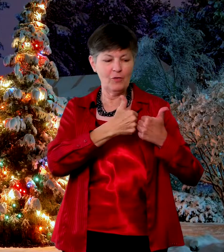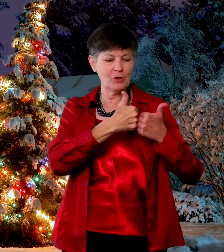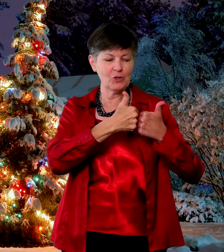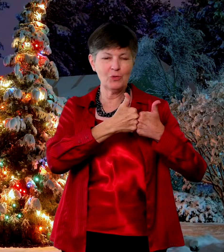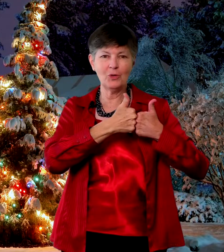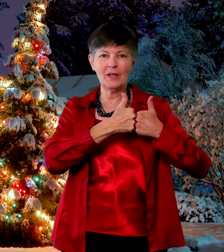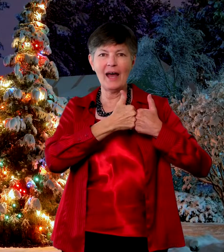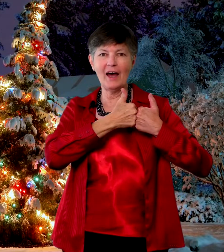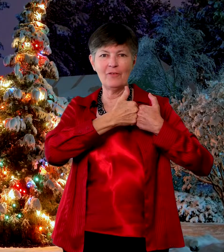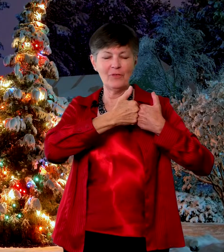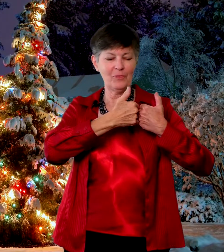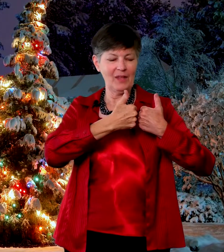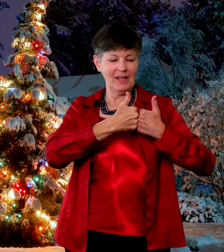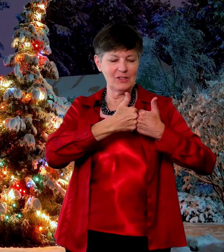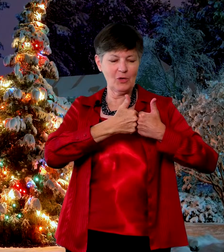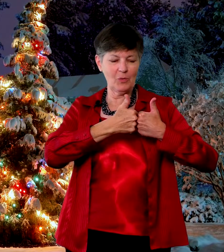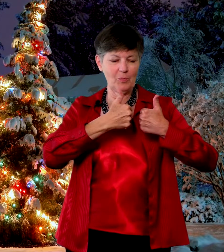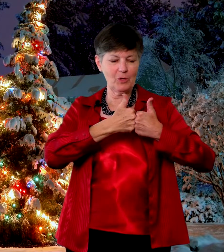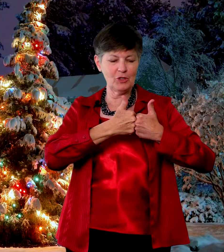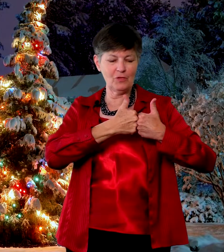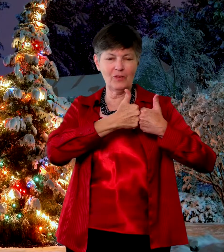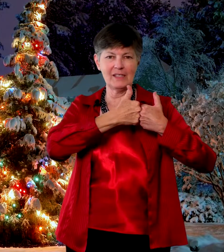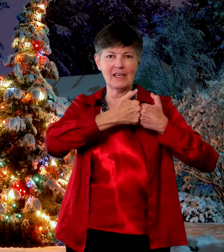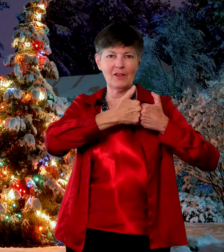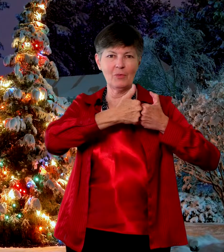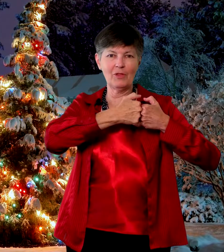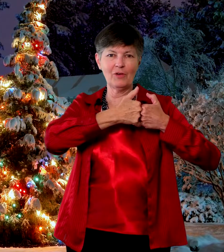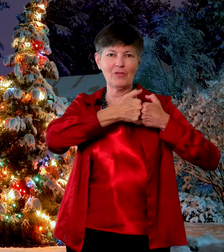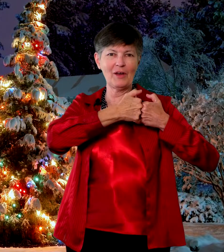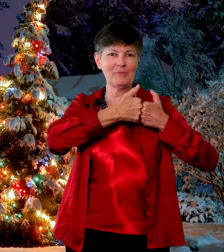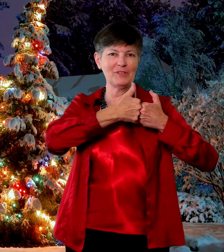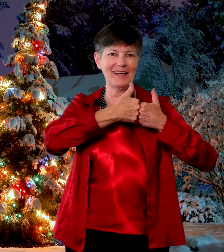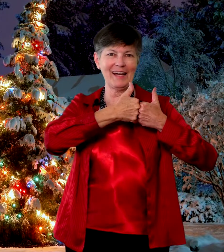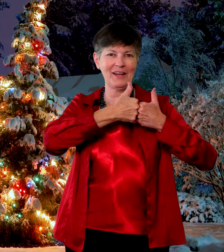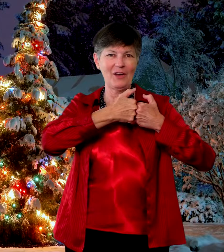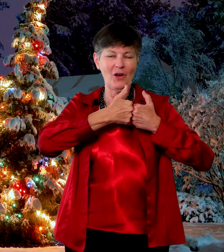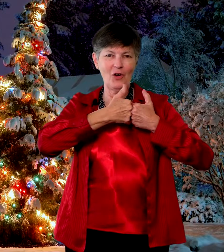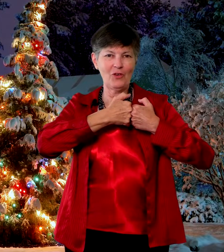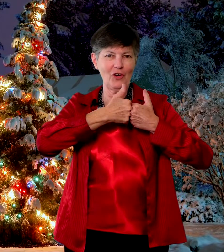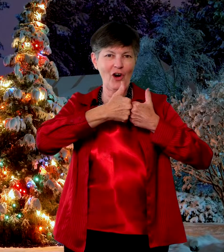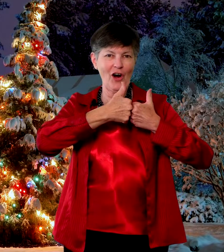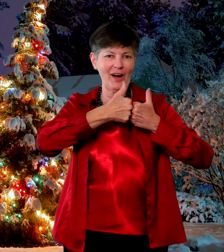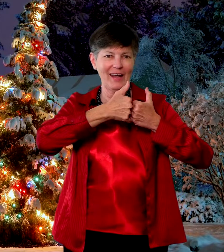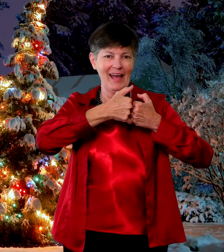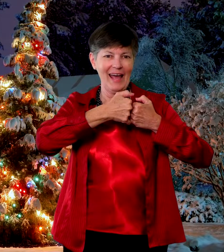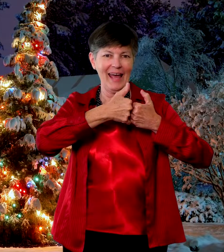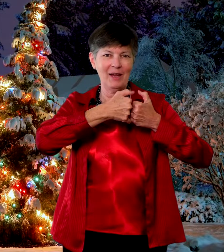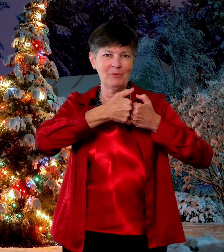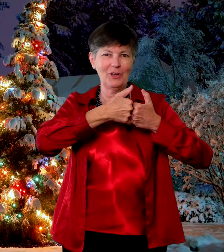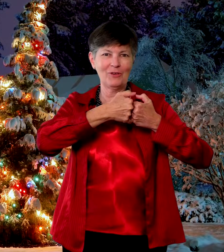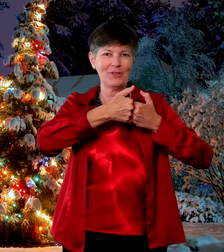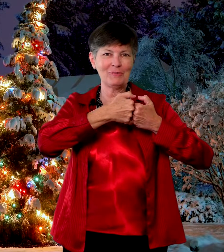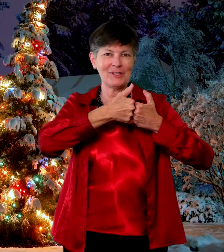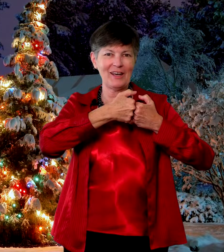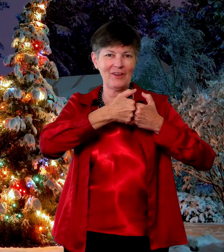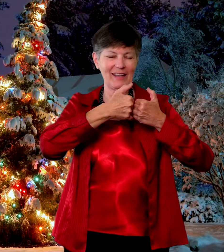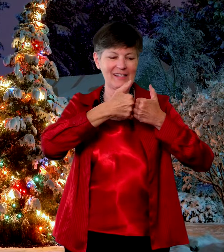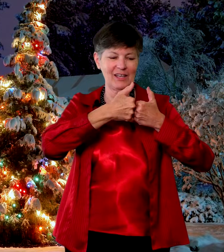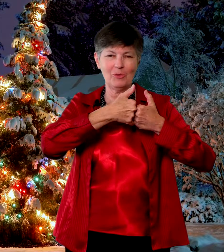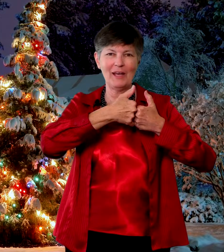For true love, so put your fists together with your thumbs and kind of over your heart and bring your thumbs together like this, like you're making